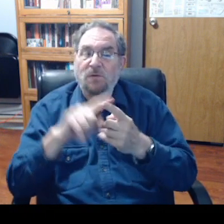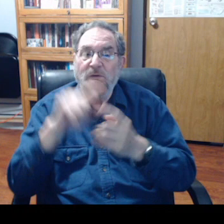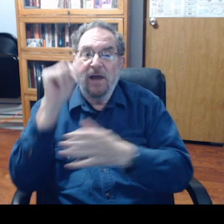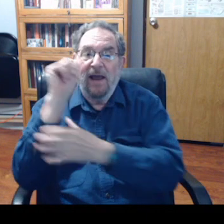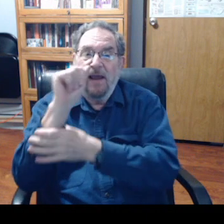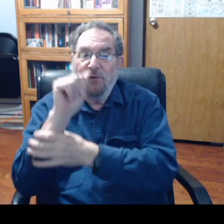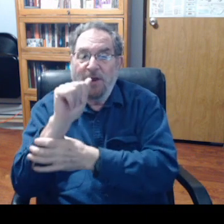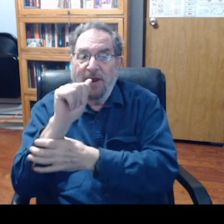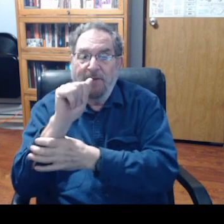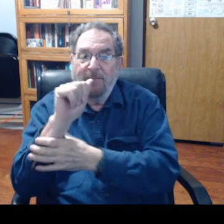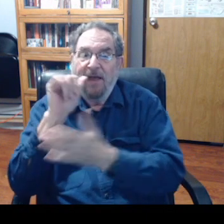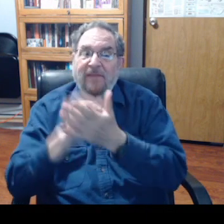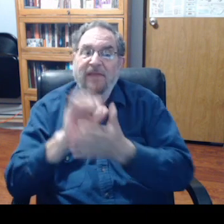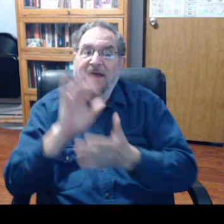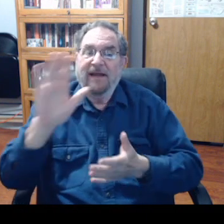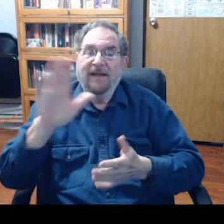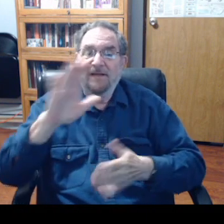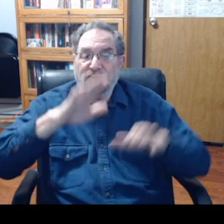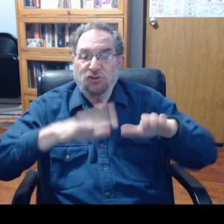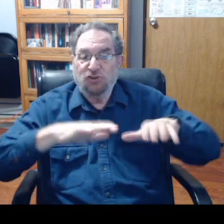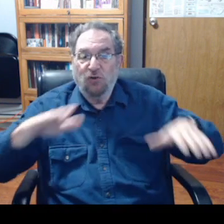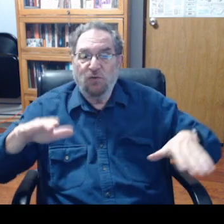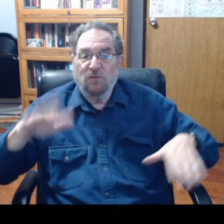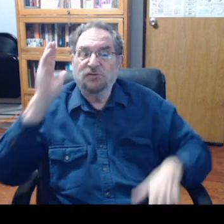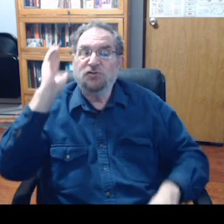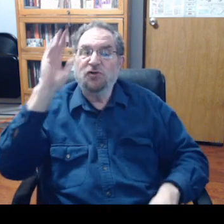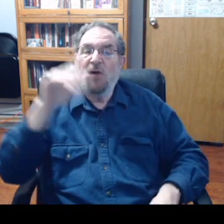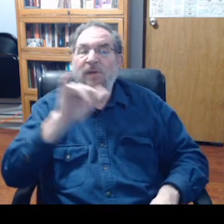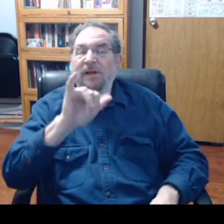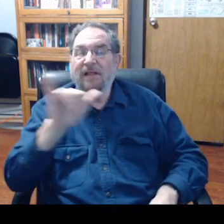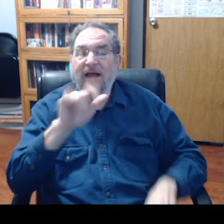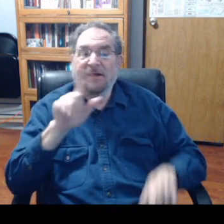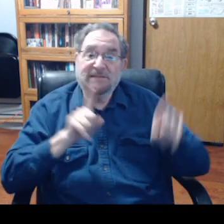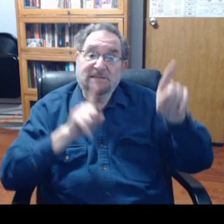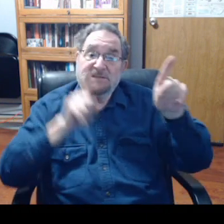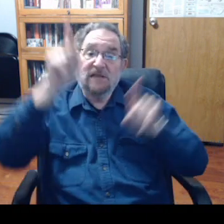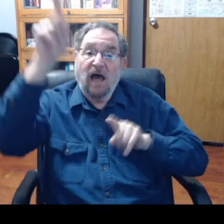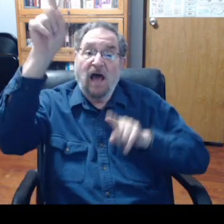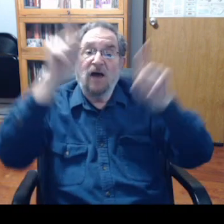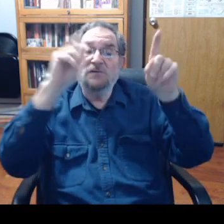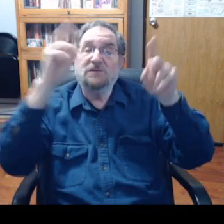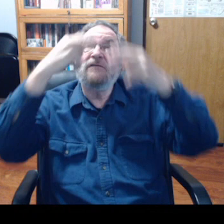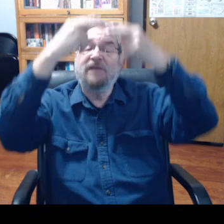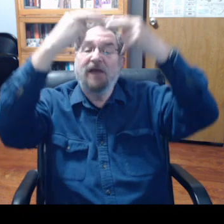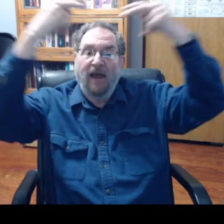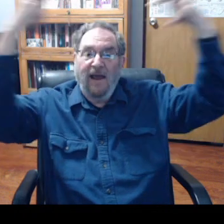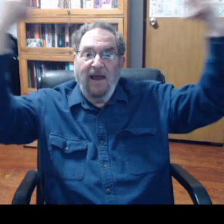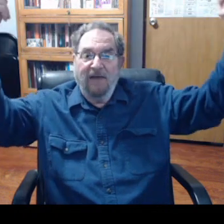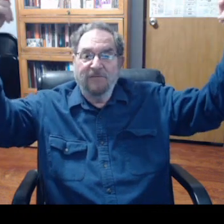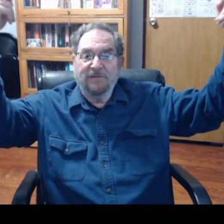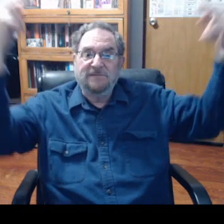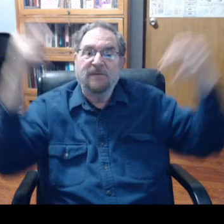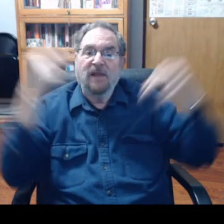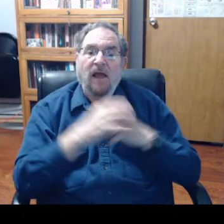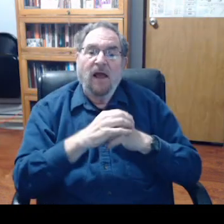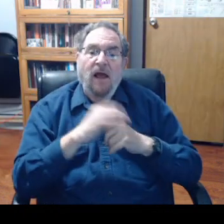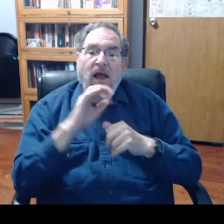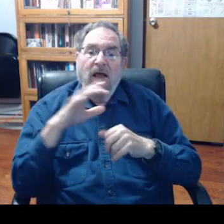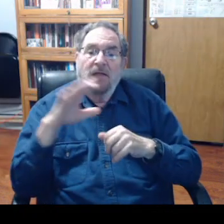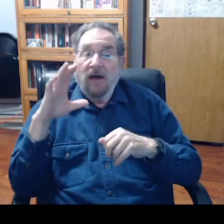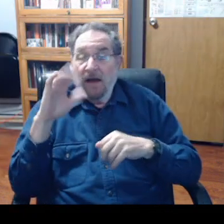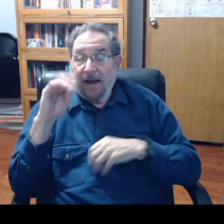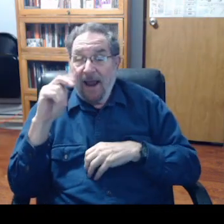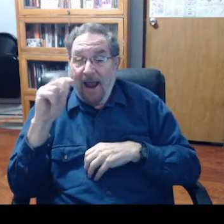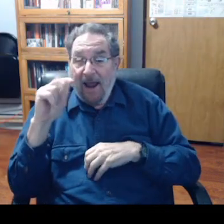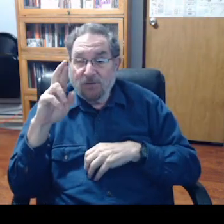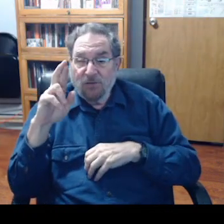to Abraham, that his children shall be like stars of the heaven.